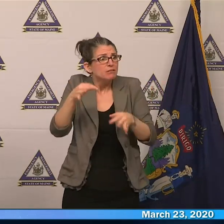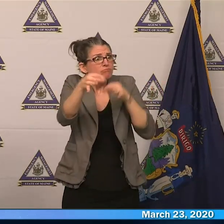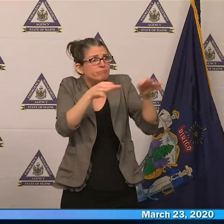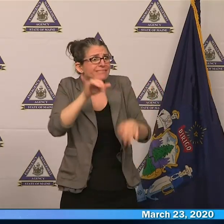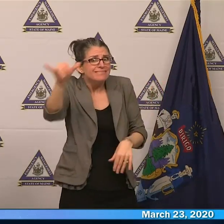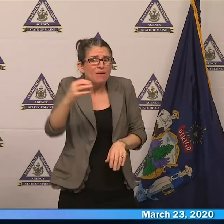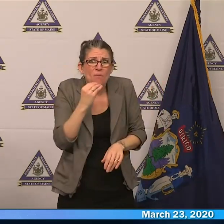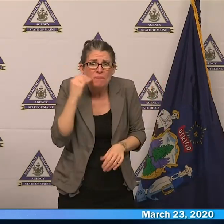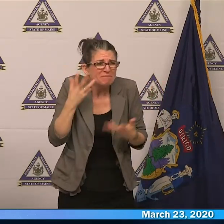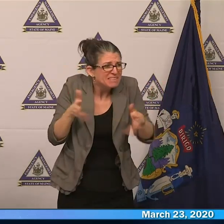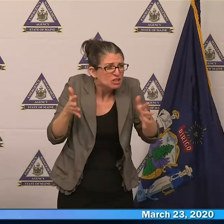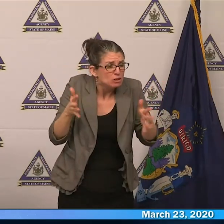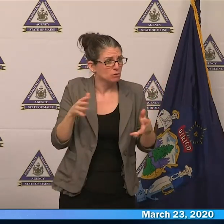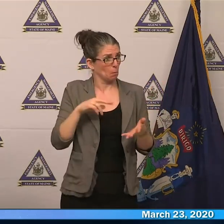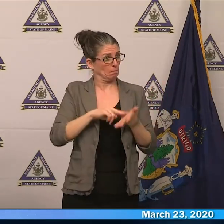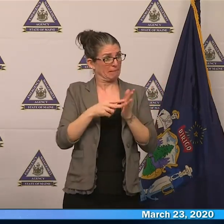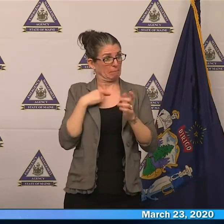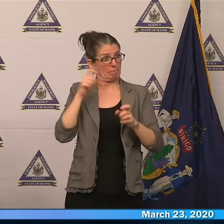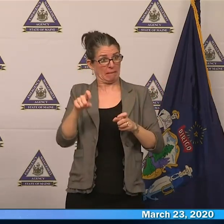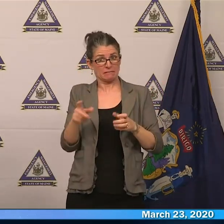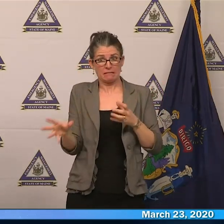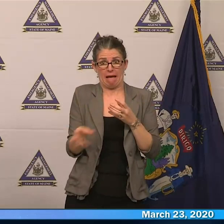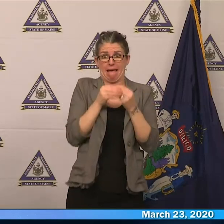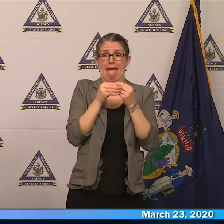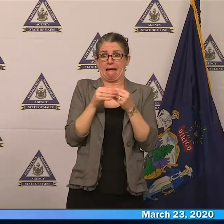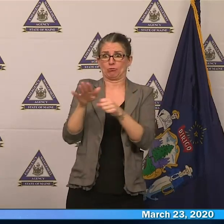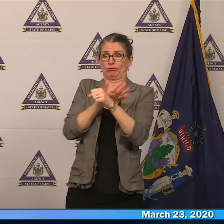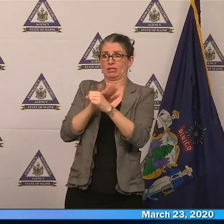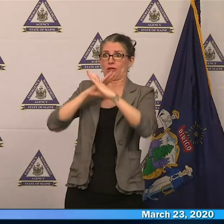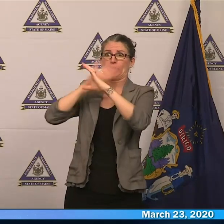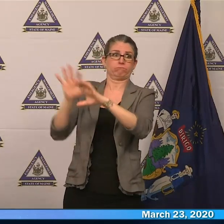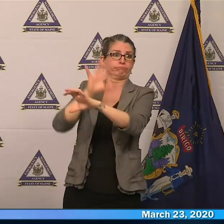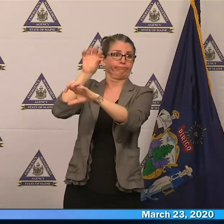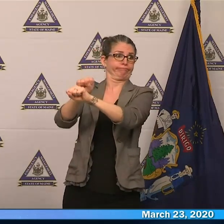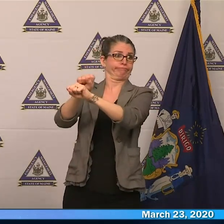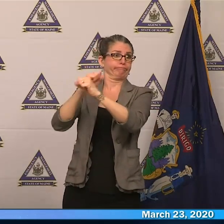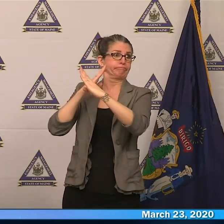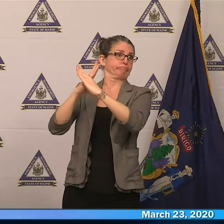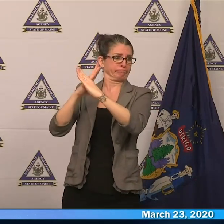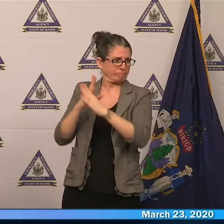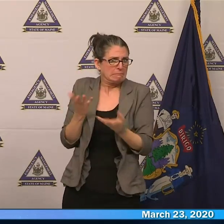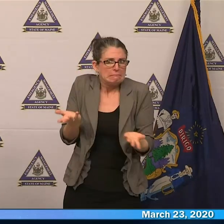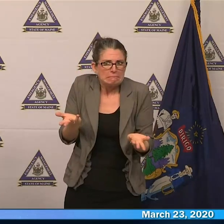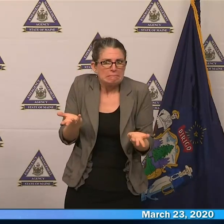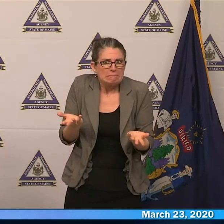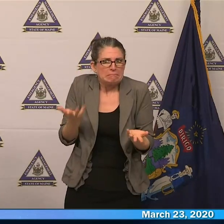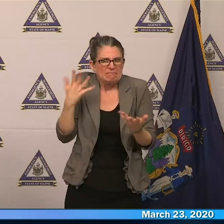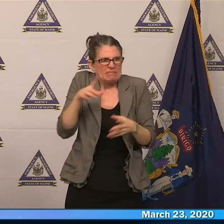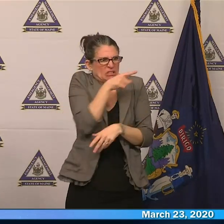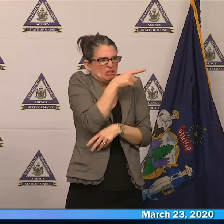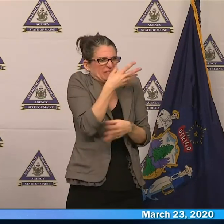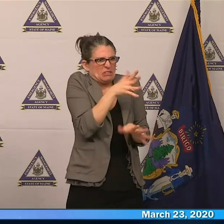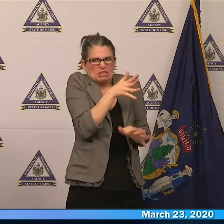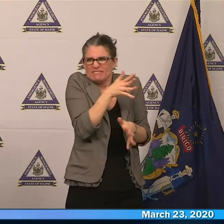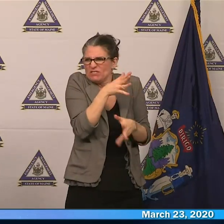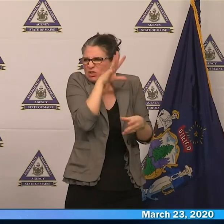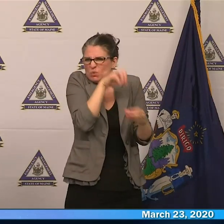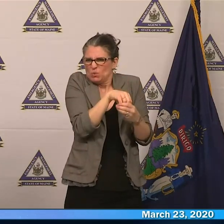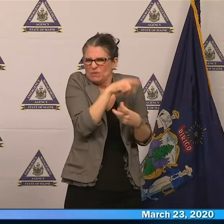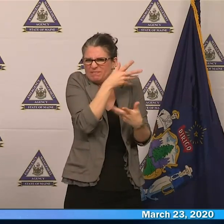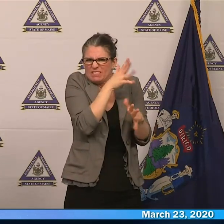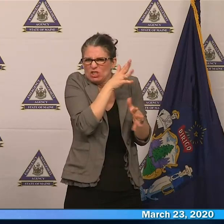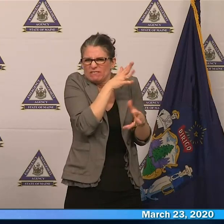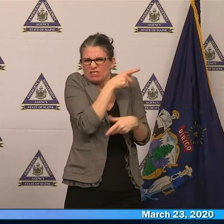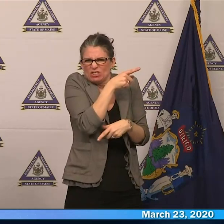to be, not delighted, but we are able to have this discussion with everybody in Maine right now. And I want to be able